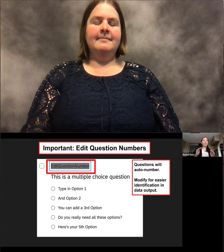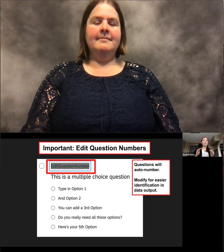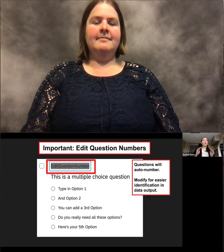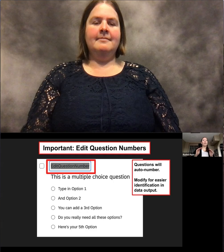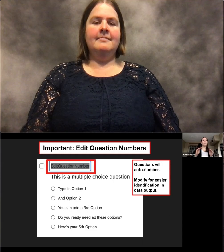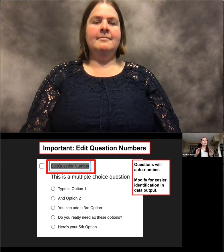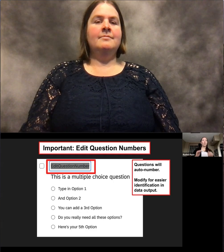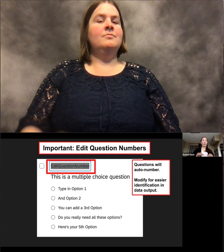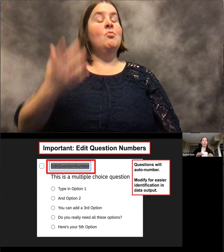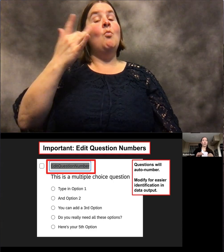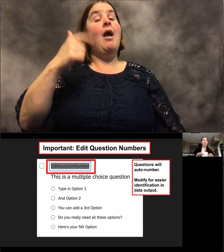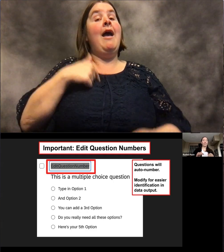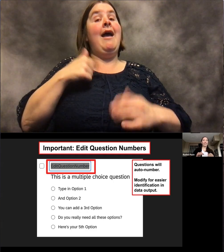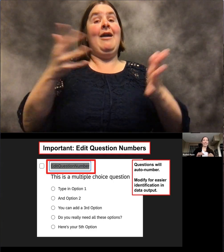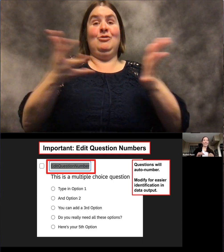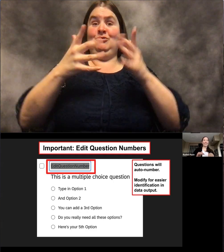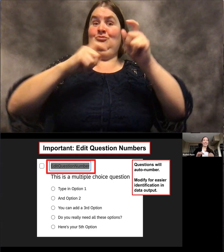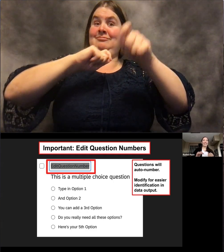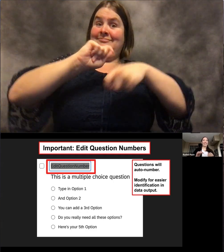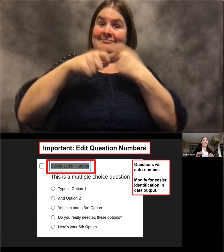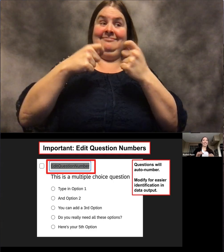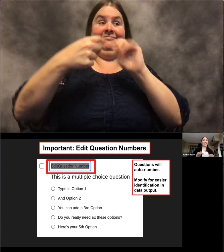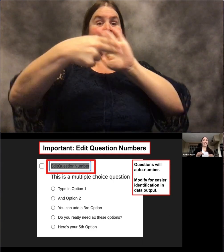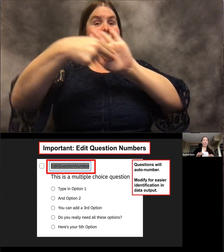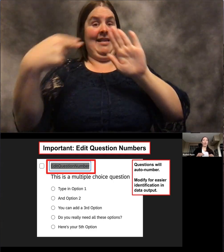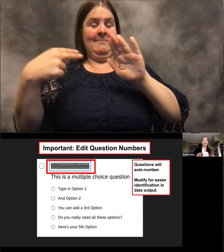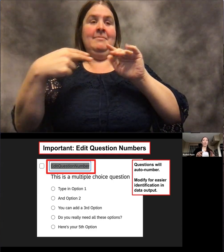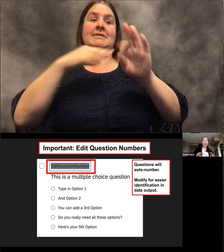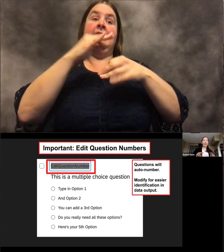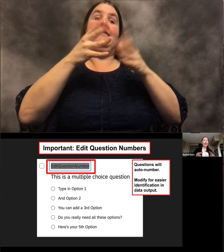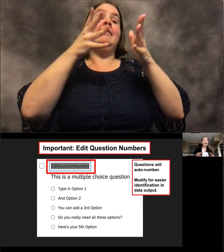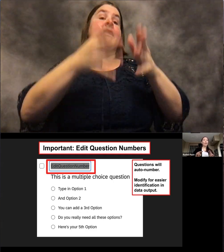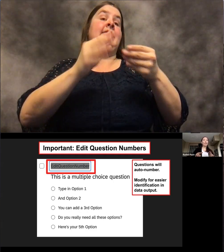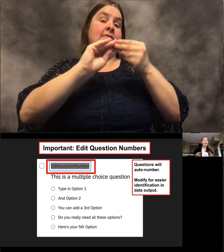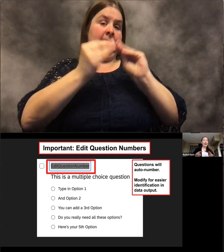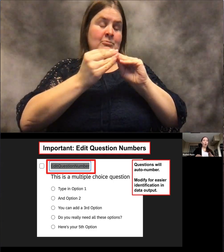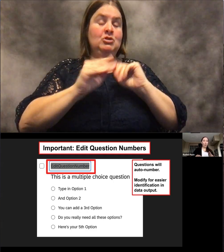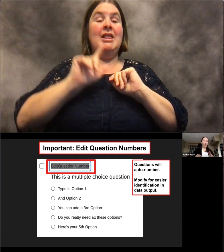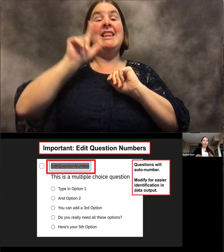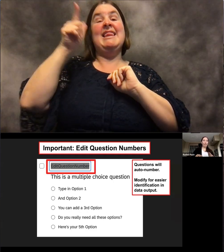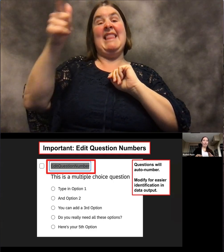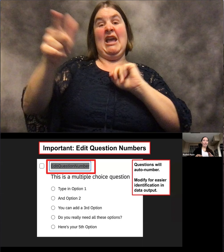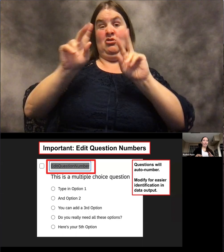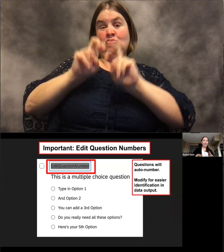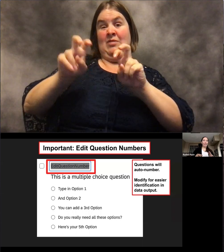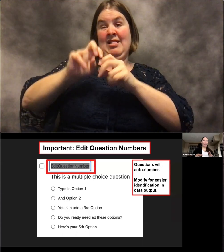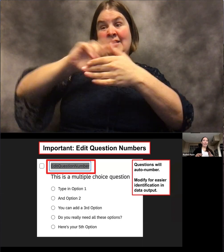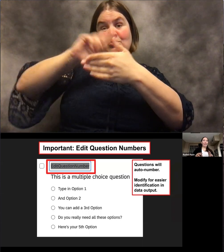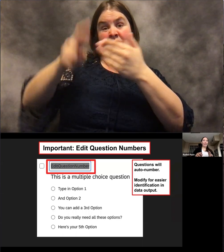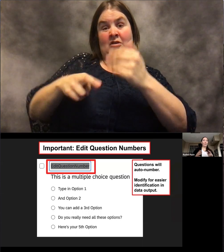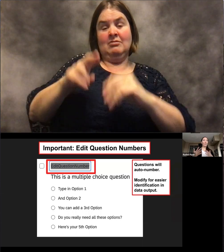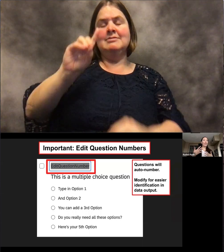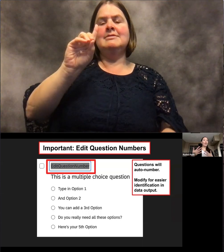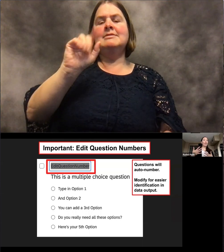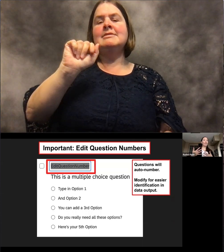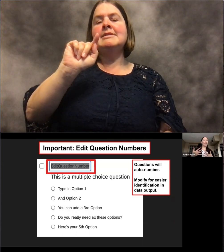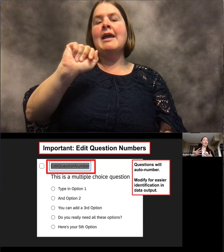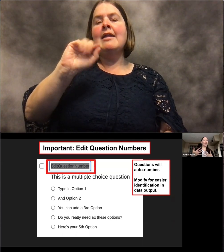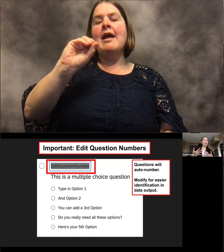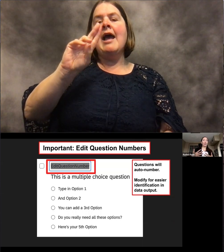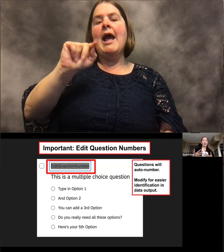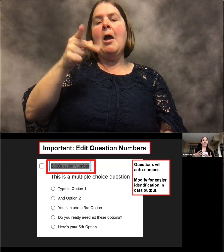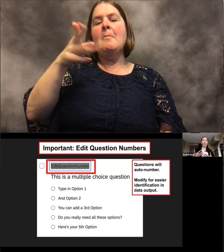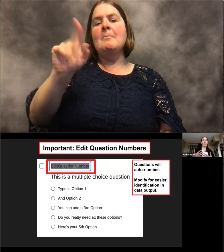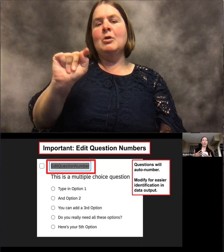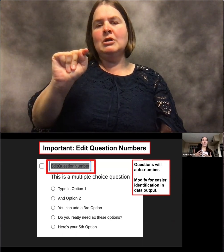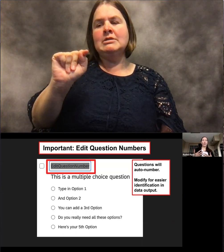Part of the reason why this is important is that when you're looking at your data output, it may not